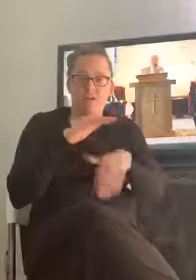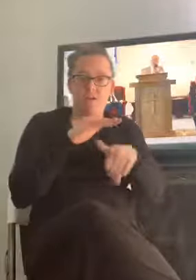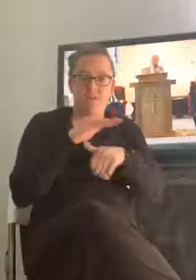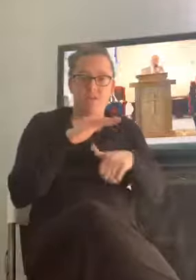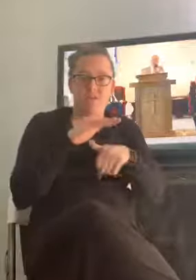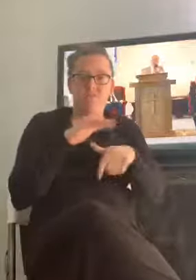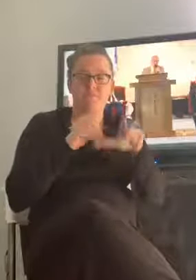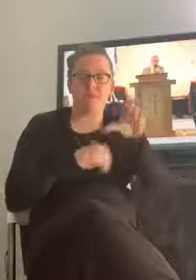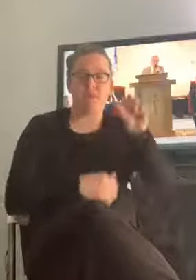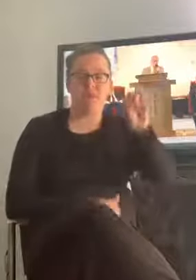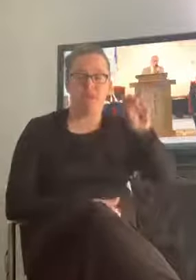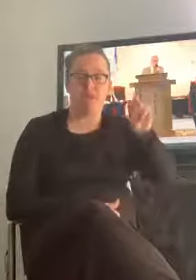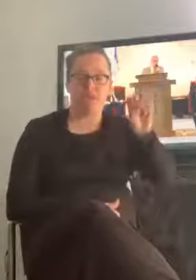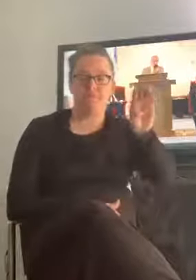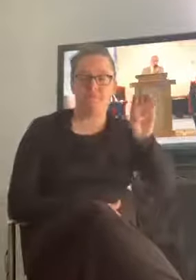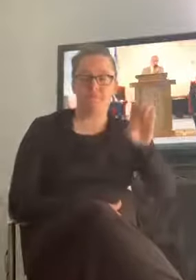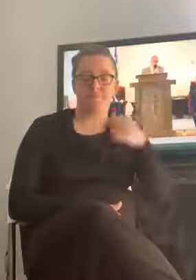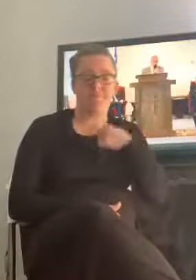it dropped off